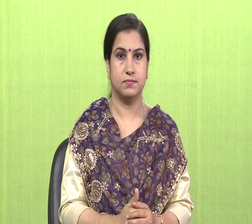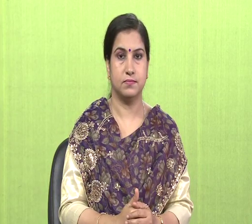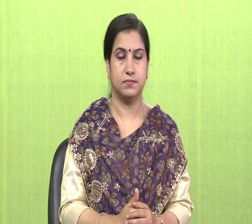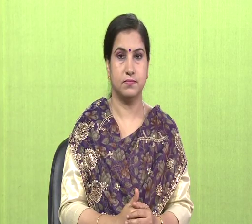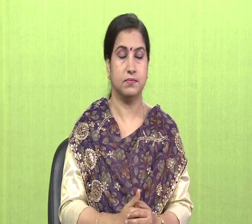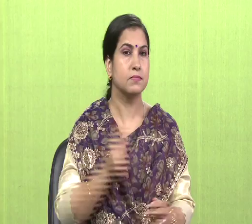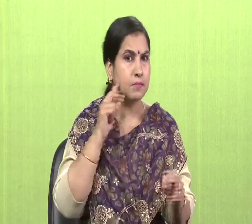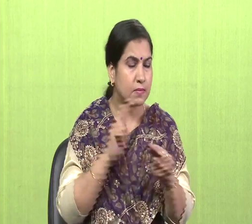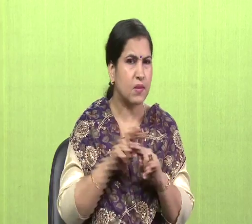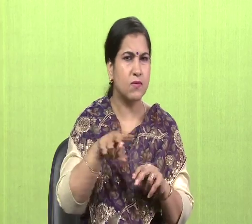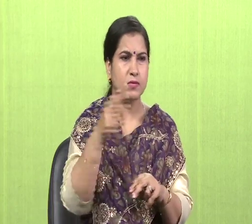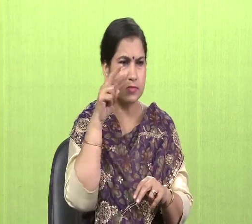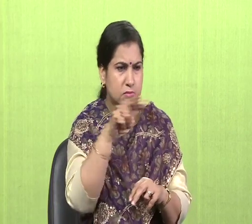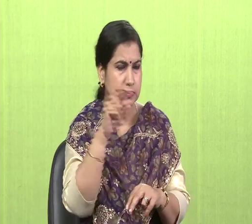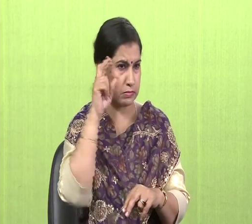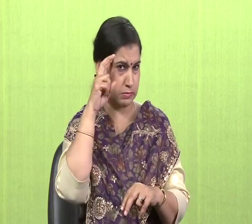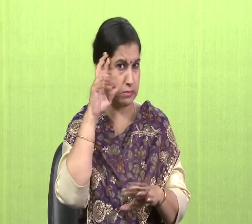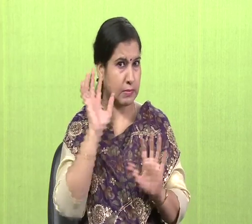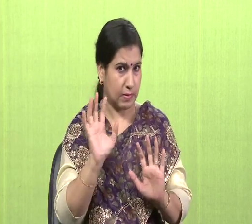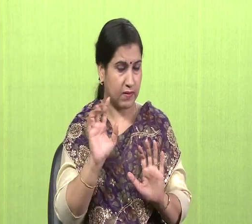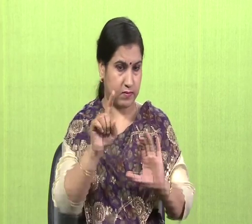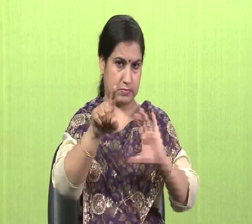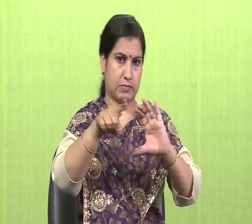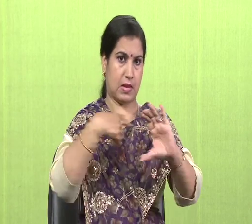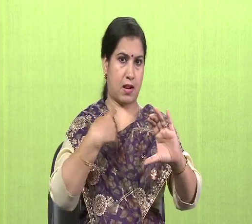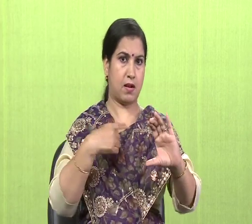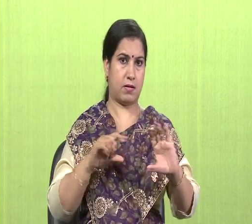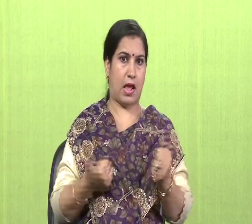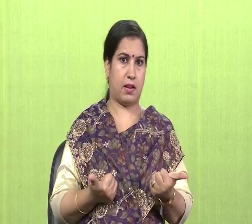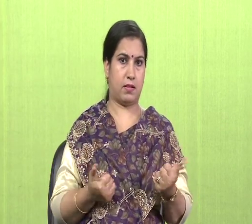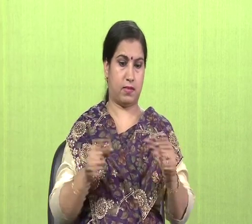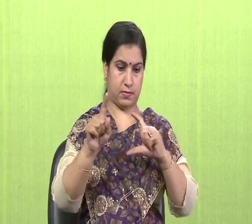If you have any queries, you may send your queries to